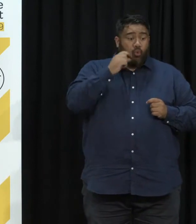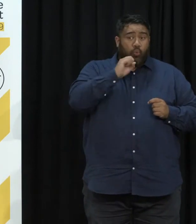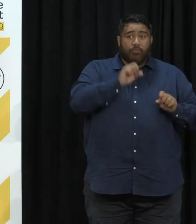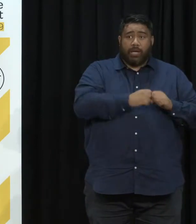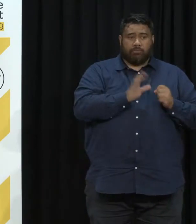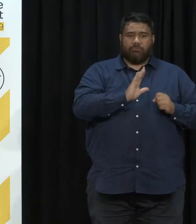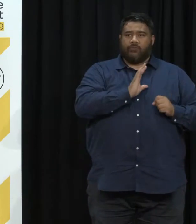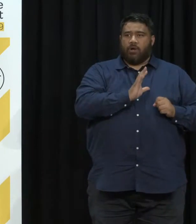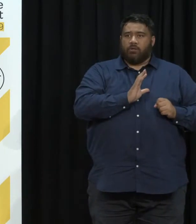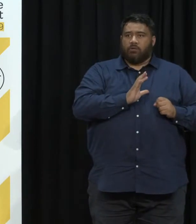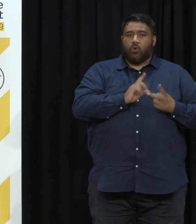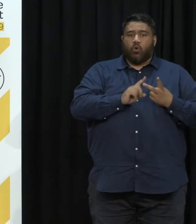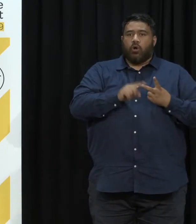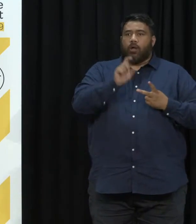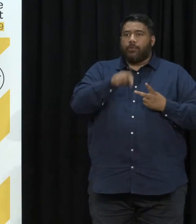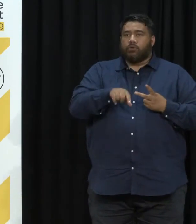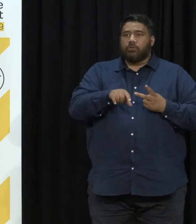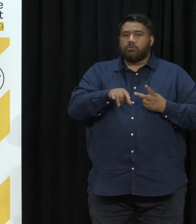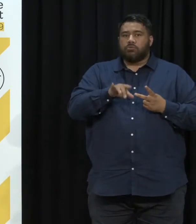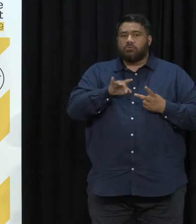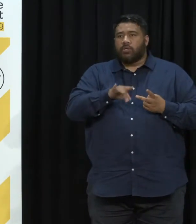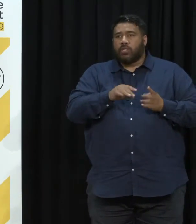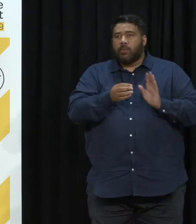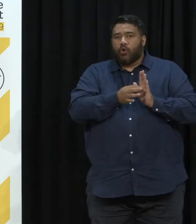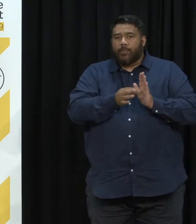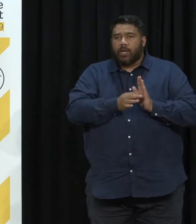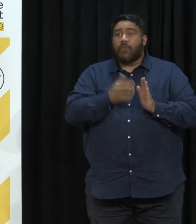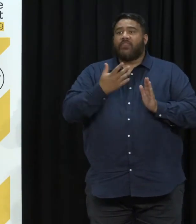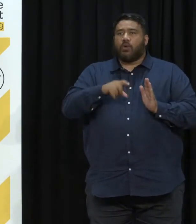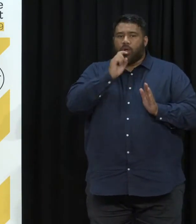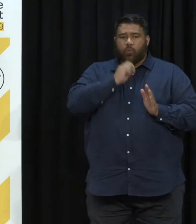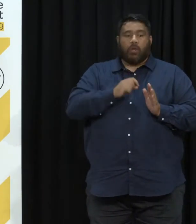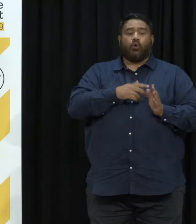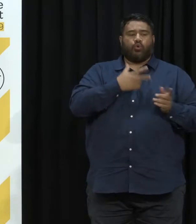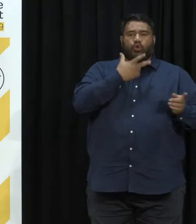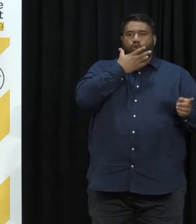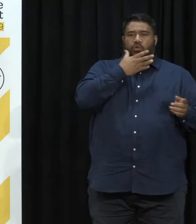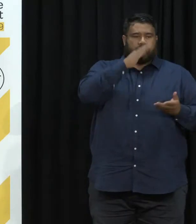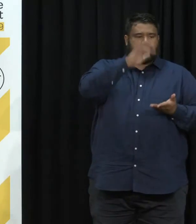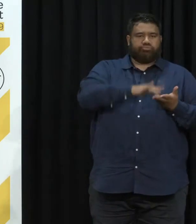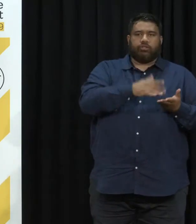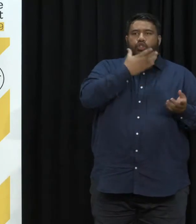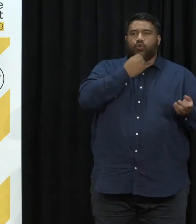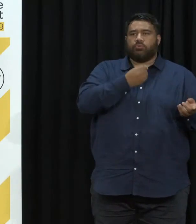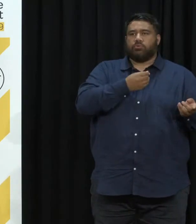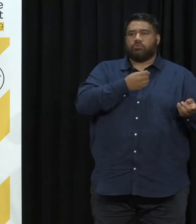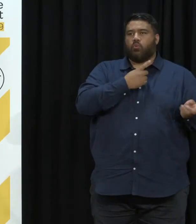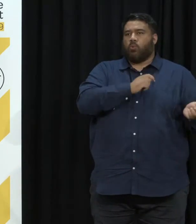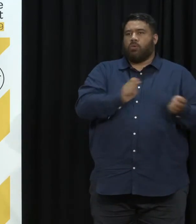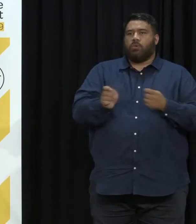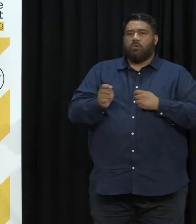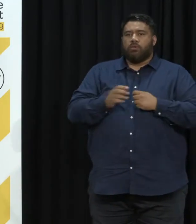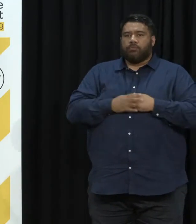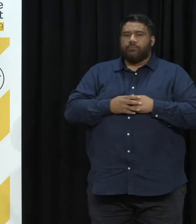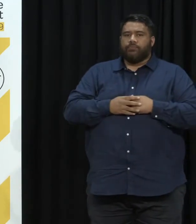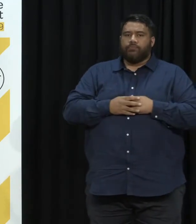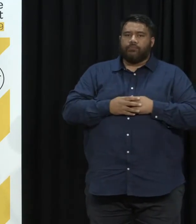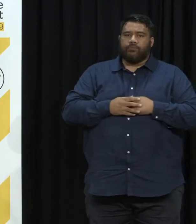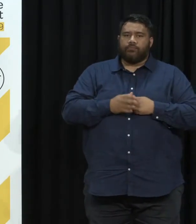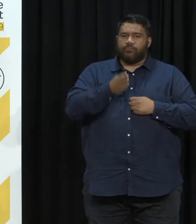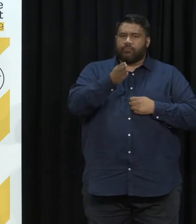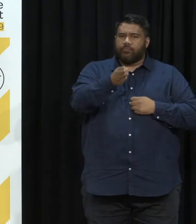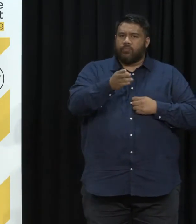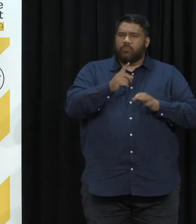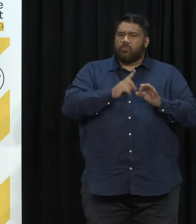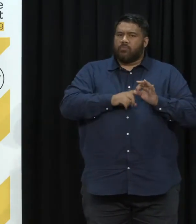an appointment, so then we do a mop-up with additional staff. Sorry it was long, but I thought maybe helpful. Ben? It does appear